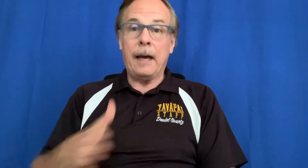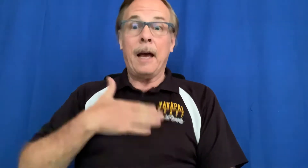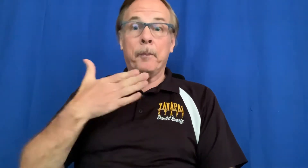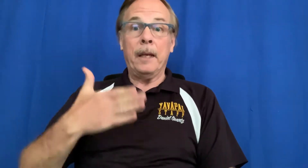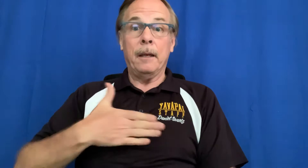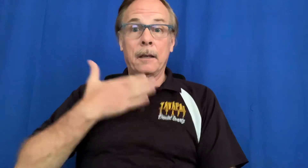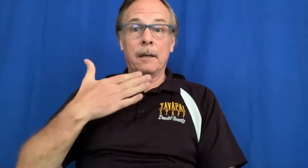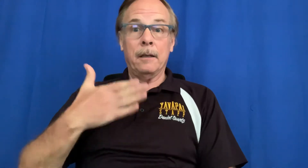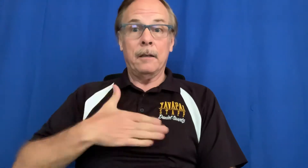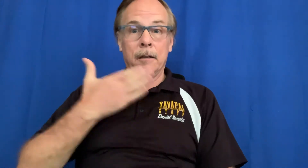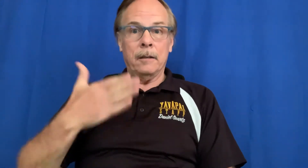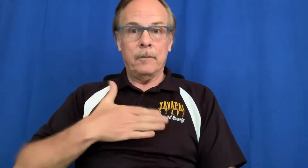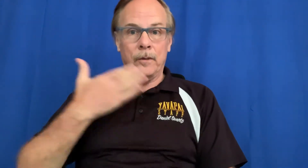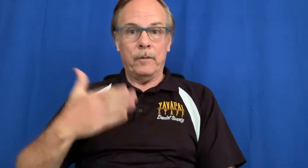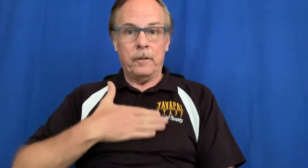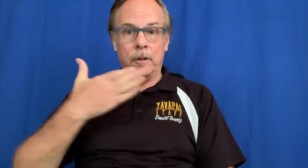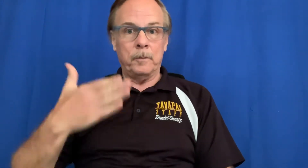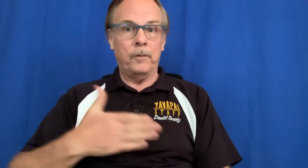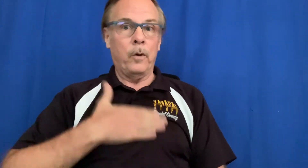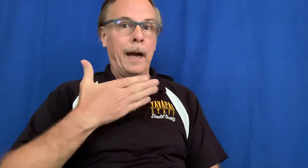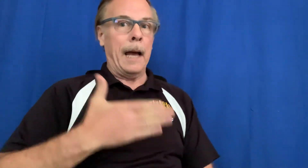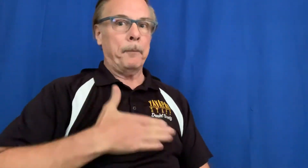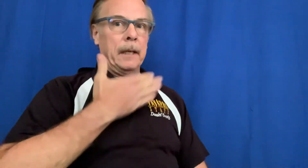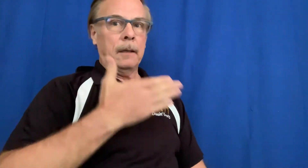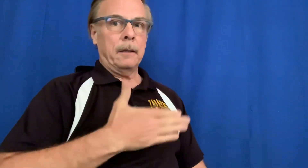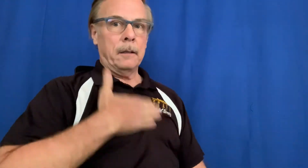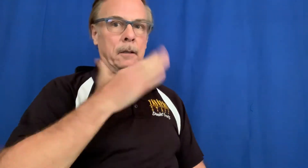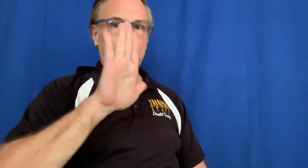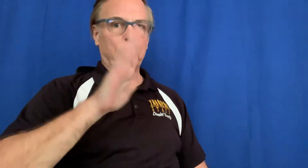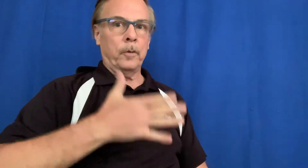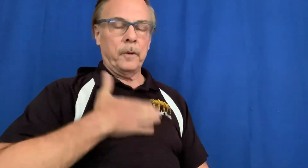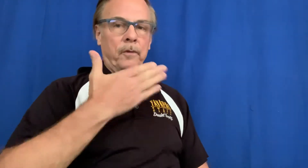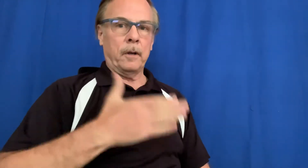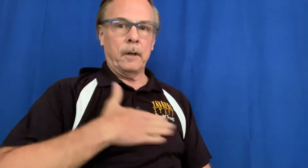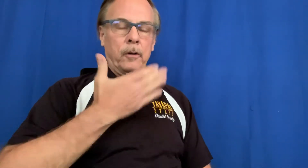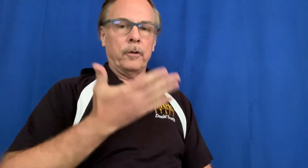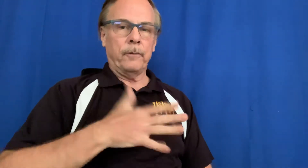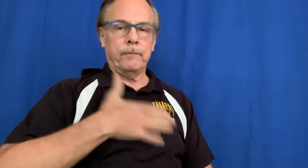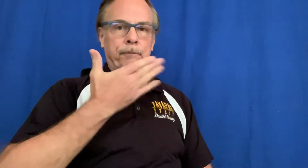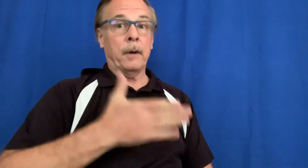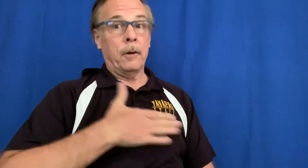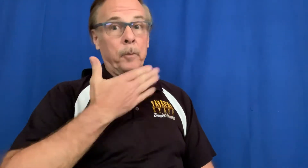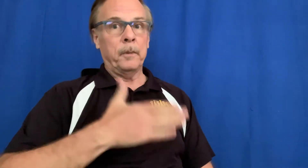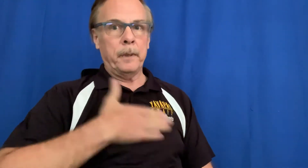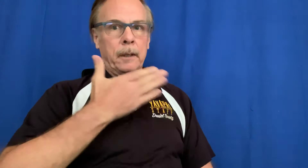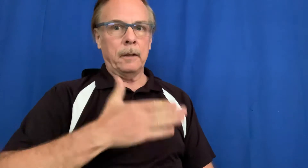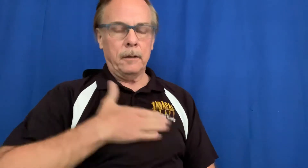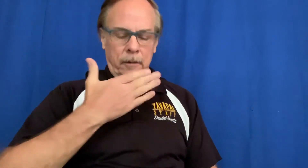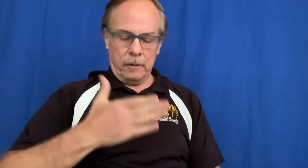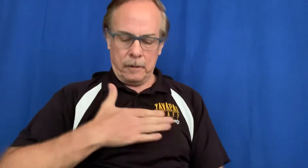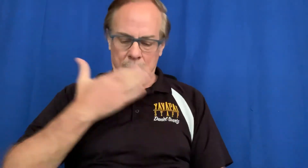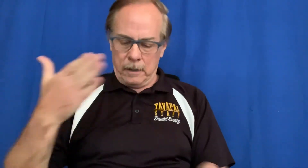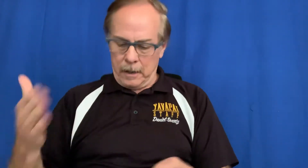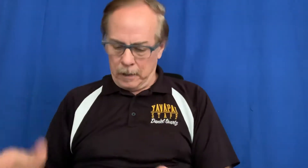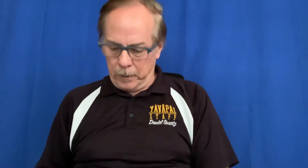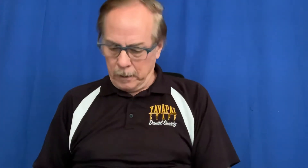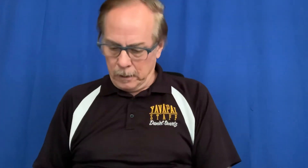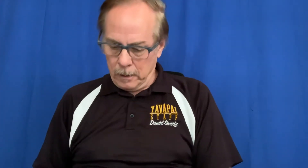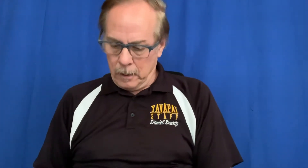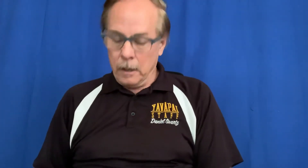happy. Learned this before, happy. Your open five, or your open B, happy. To